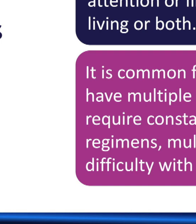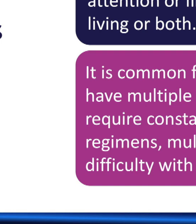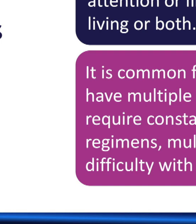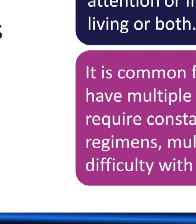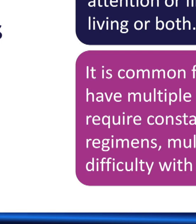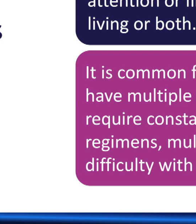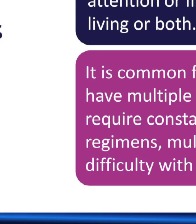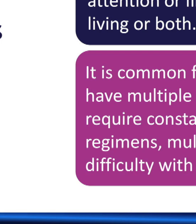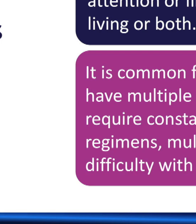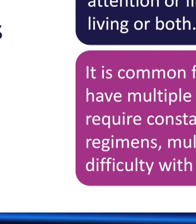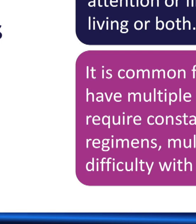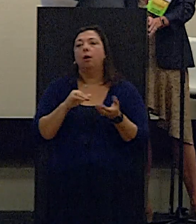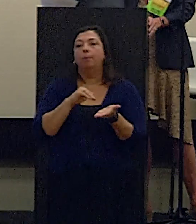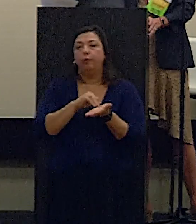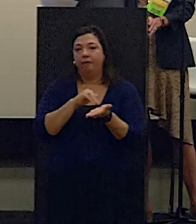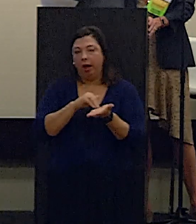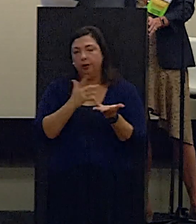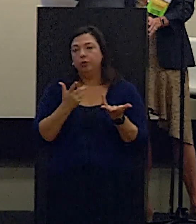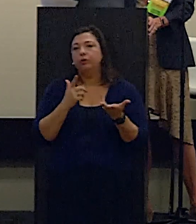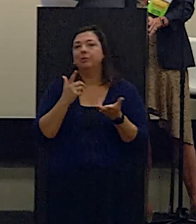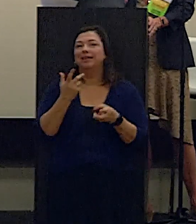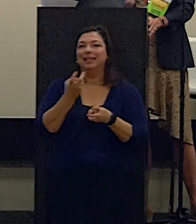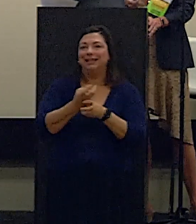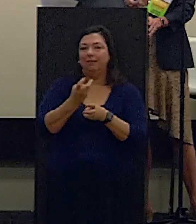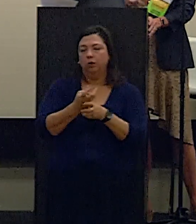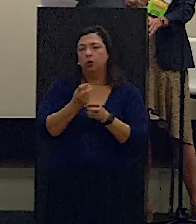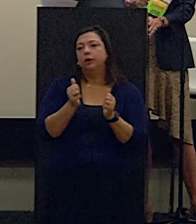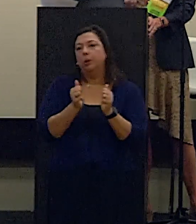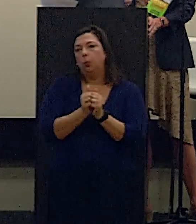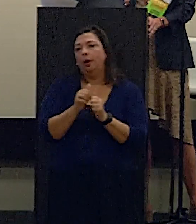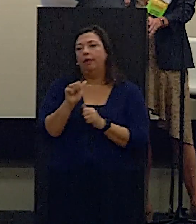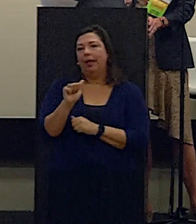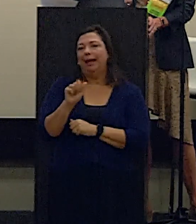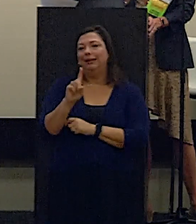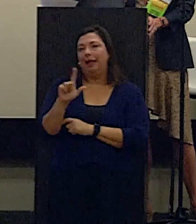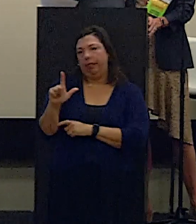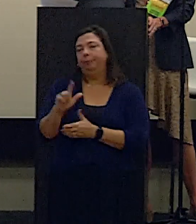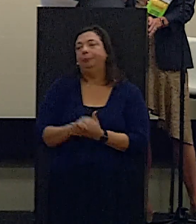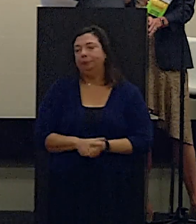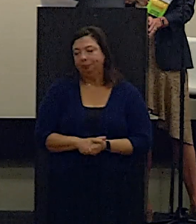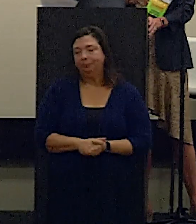end up with more providers and we have more difficulties with our ADLs.